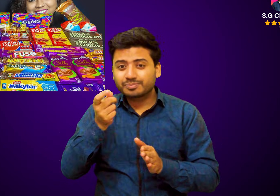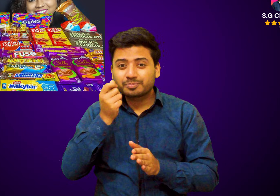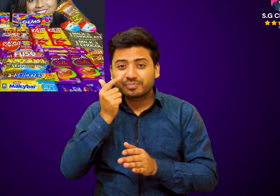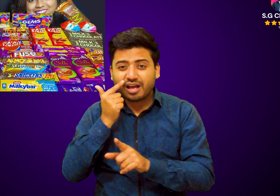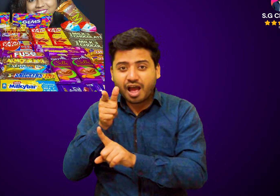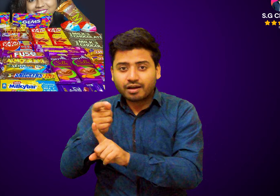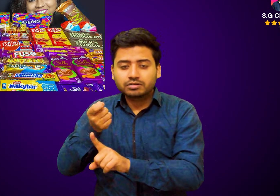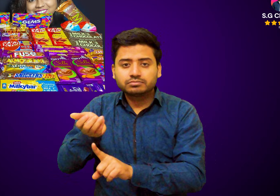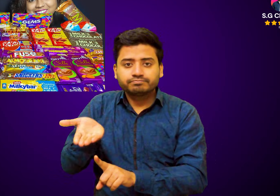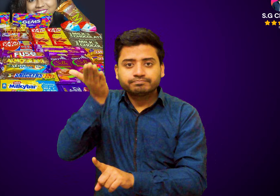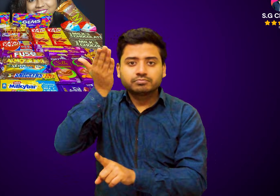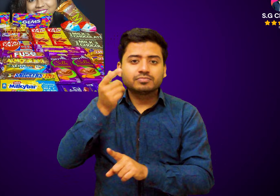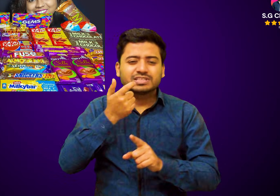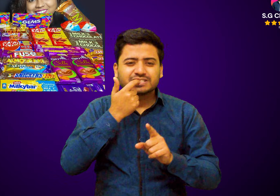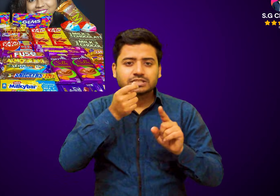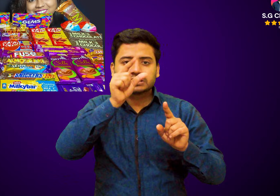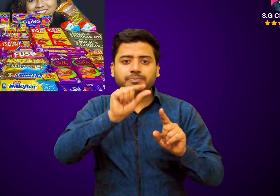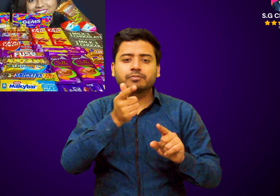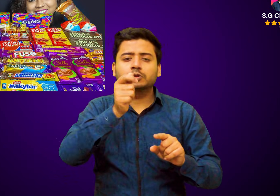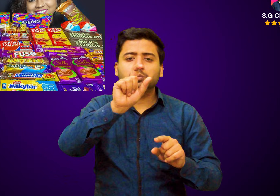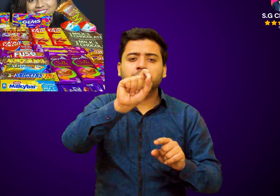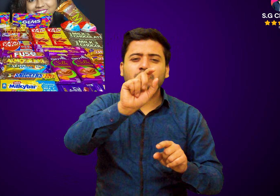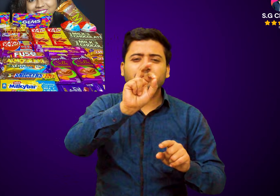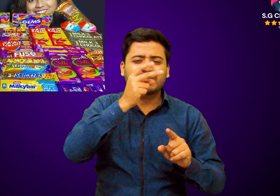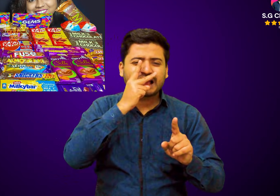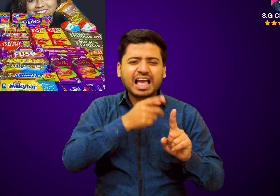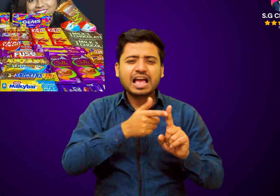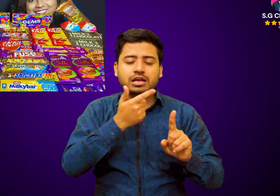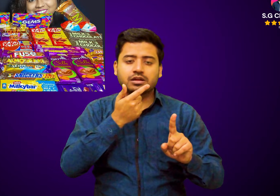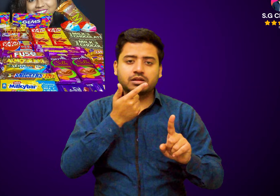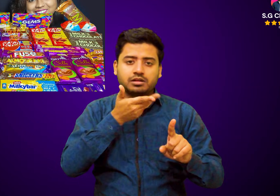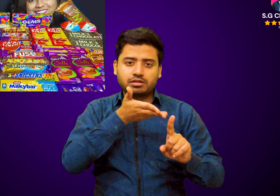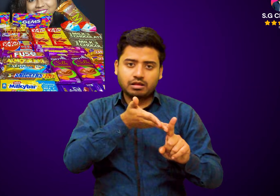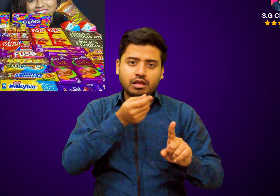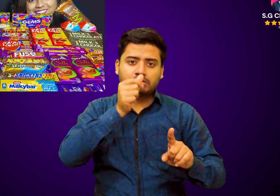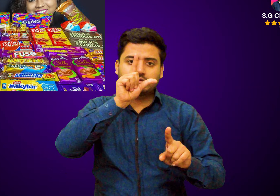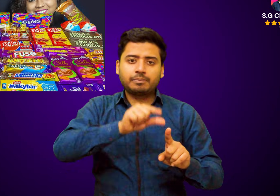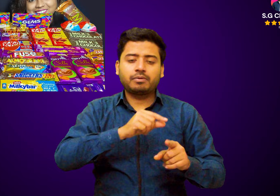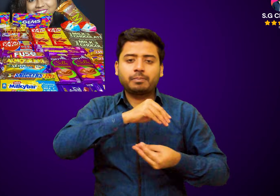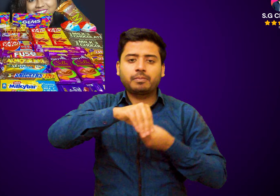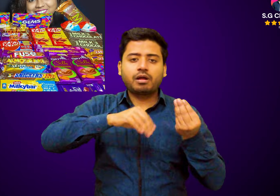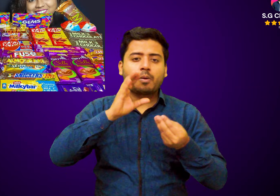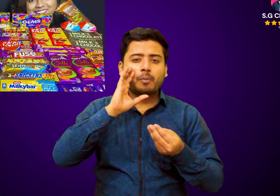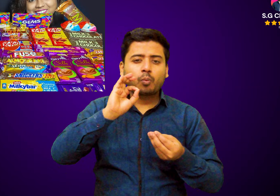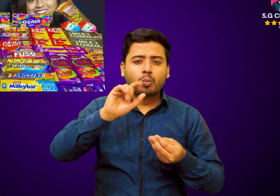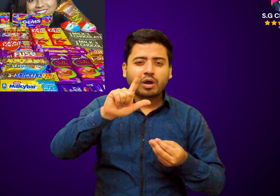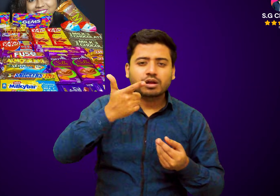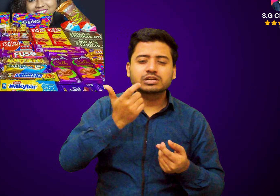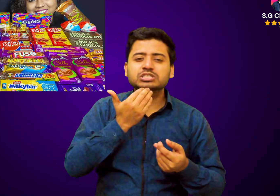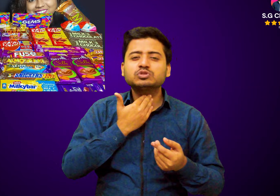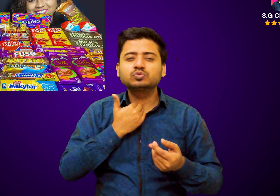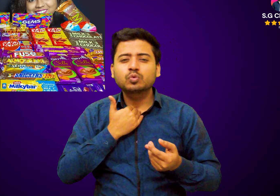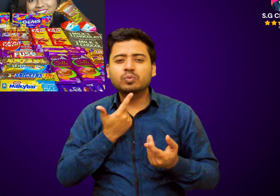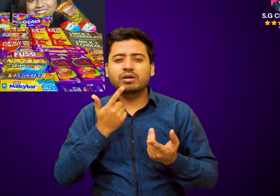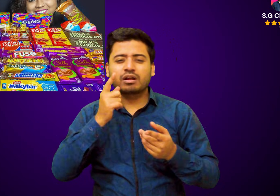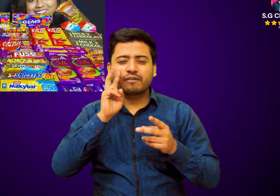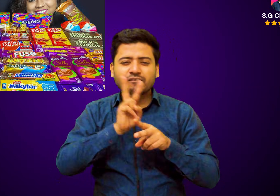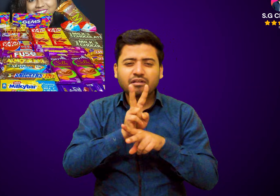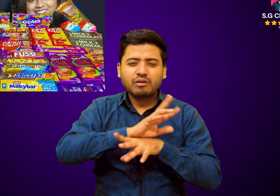especially in mass market bars, uses cocoa as a flavor enhancer rather than the primary ingredient, with milk solids and sugar